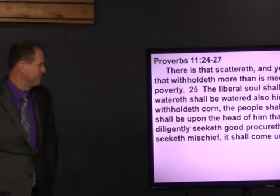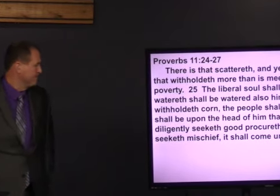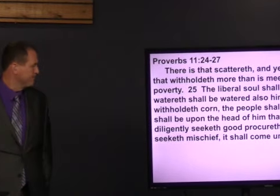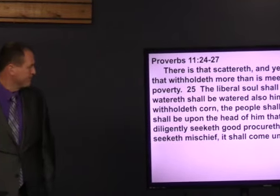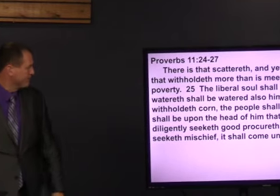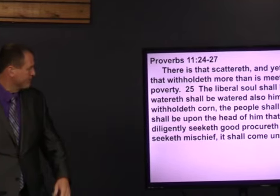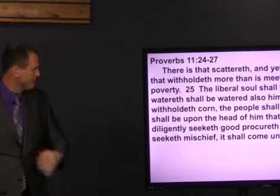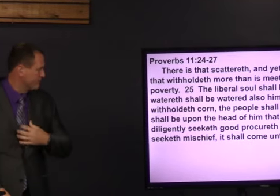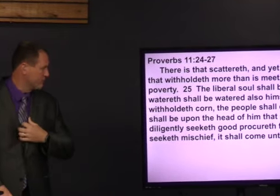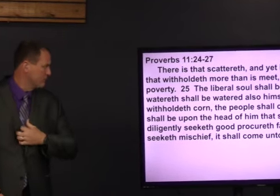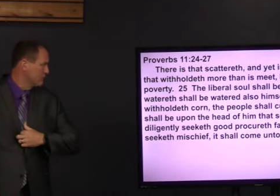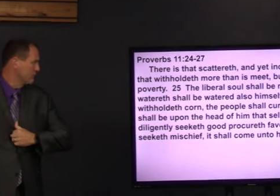Let's go ahead and read this.